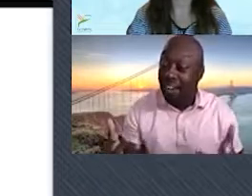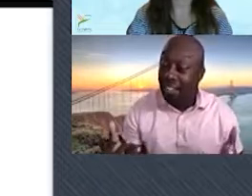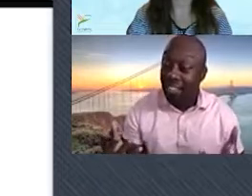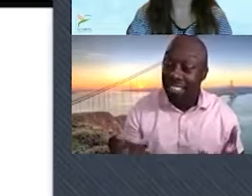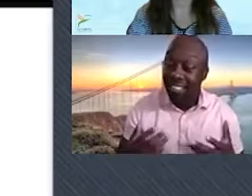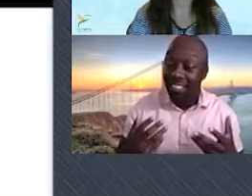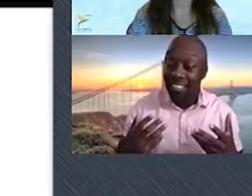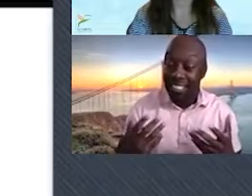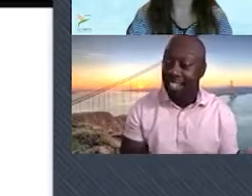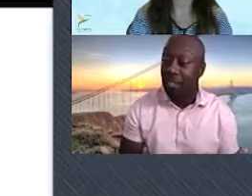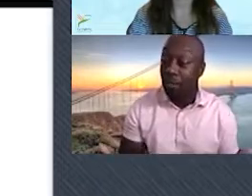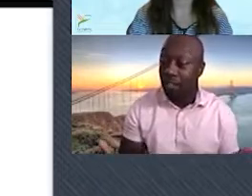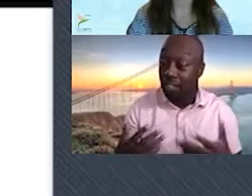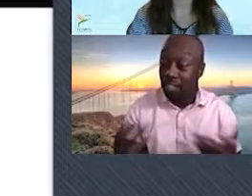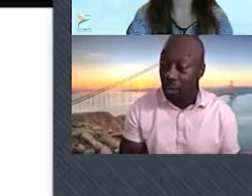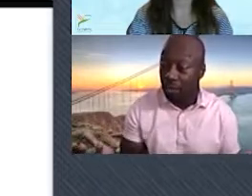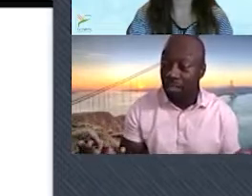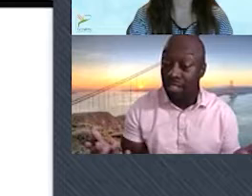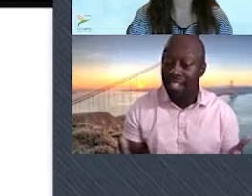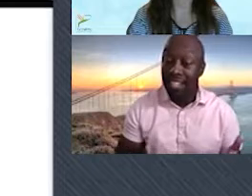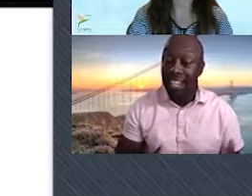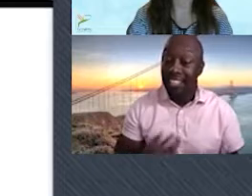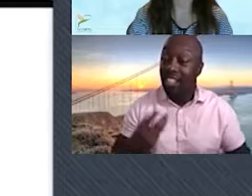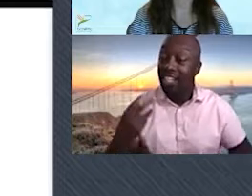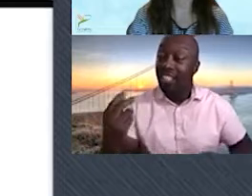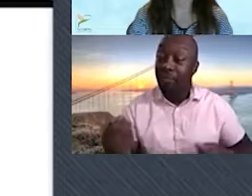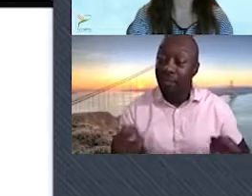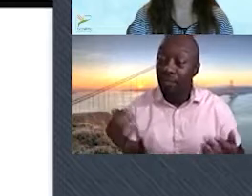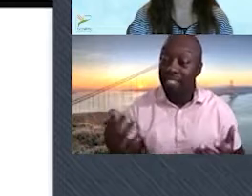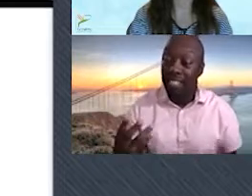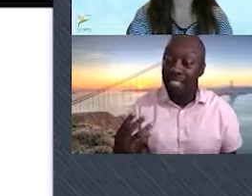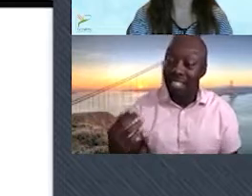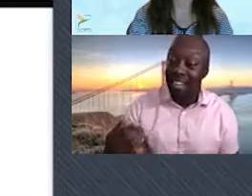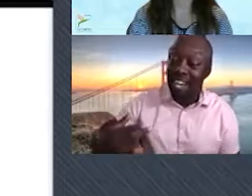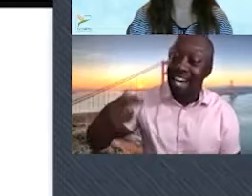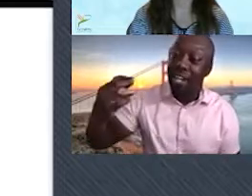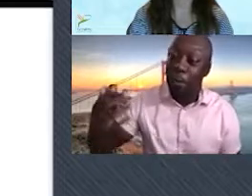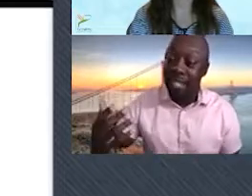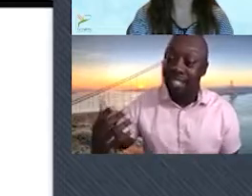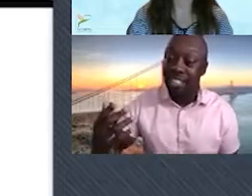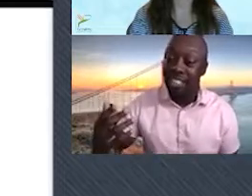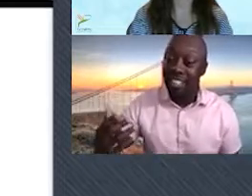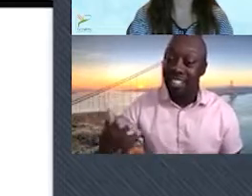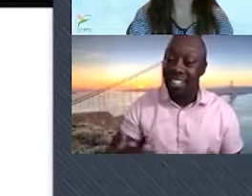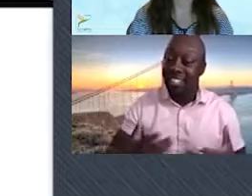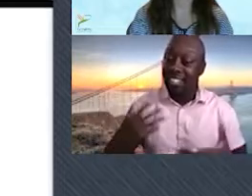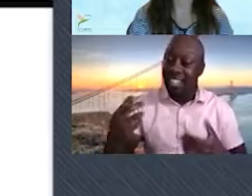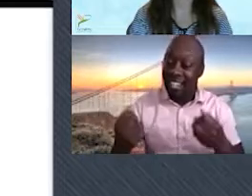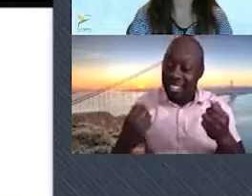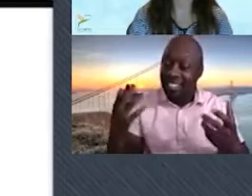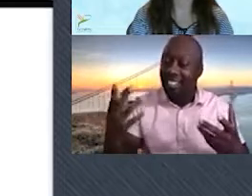a character is saying a quote, I change my voice. I have a higher pitch.